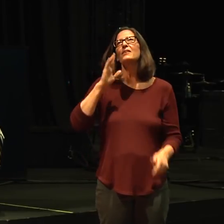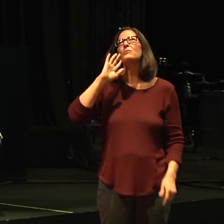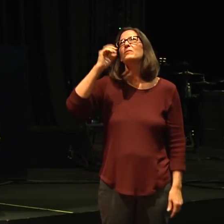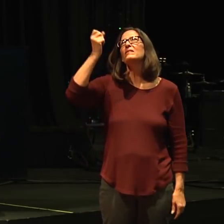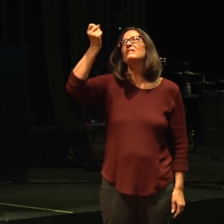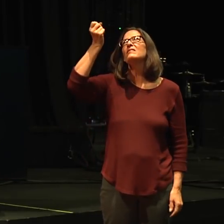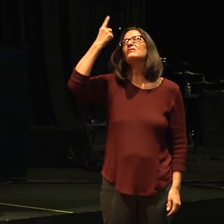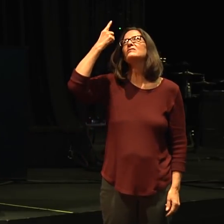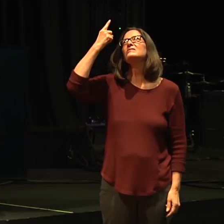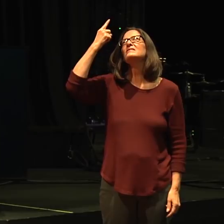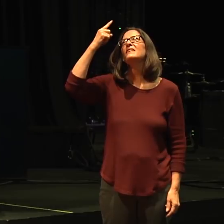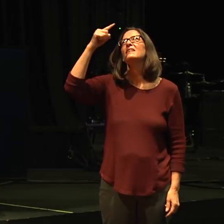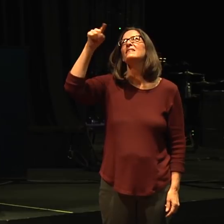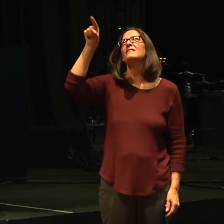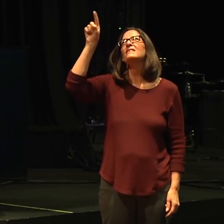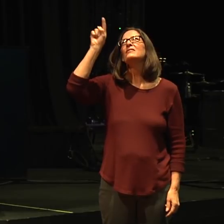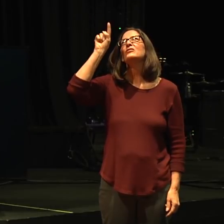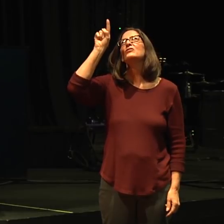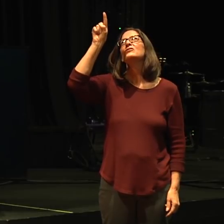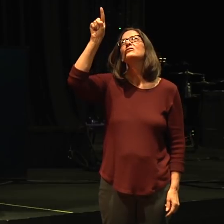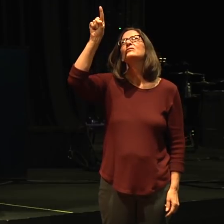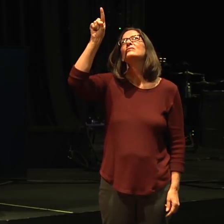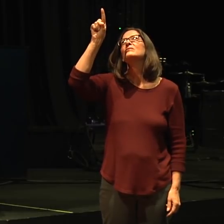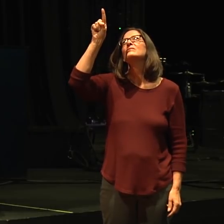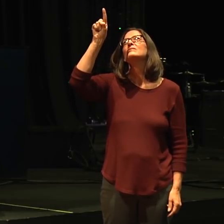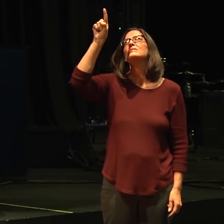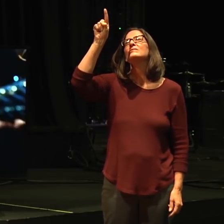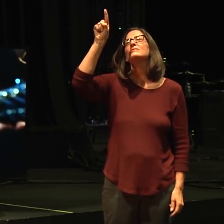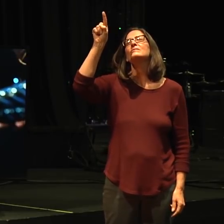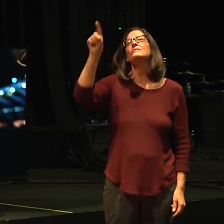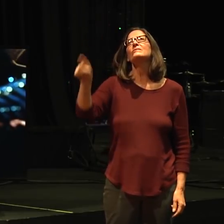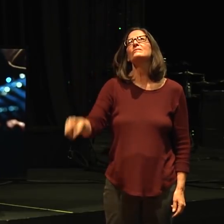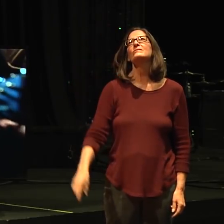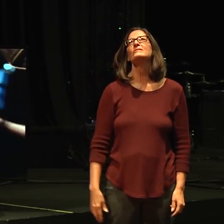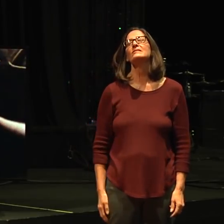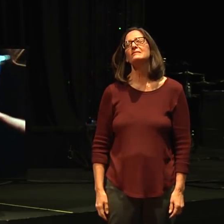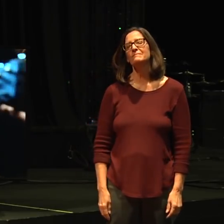I'd understand you.